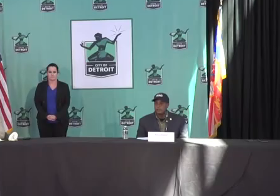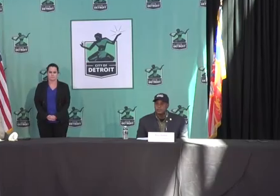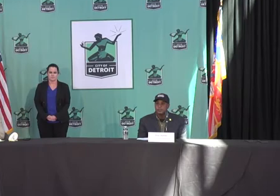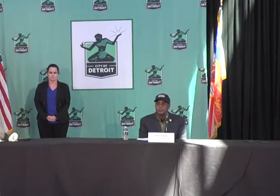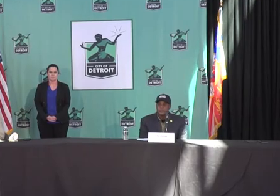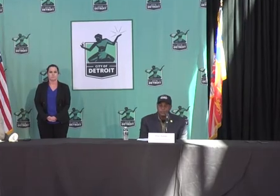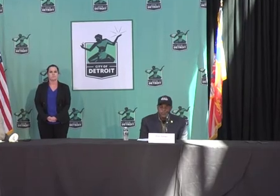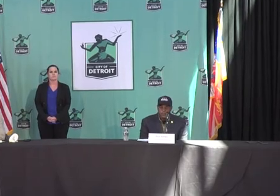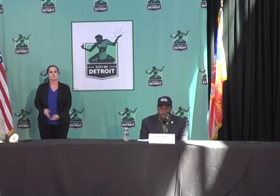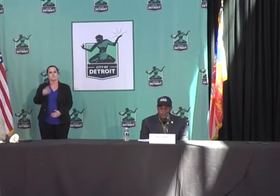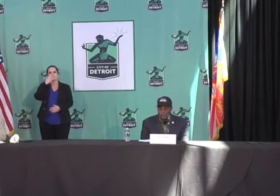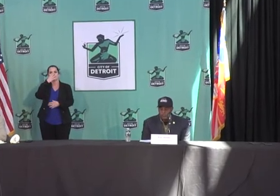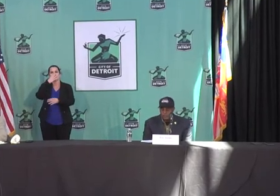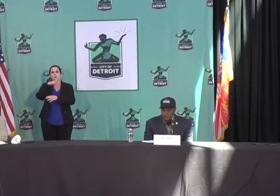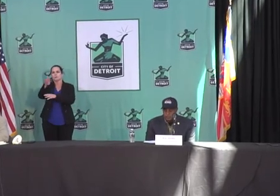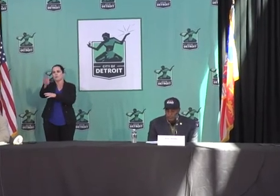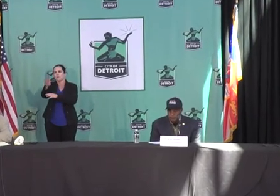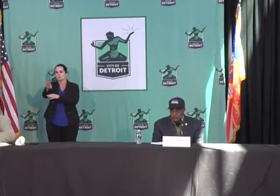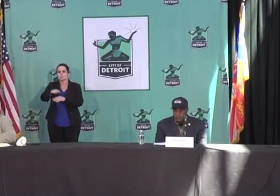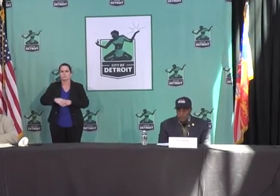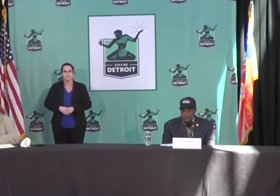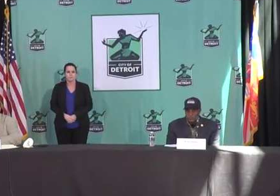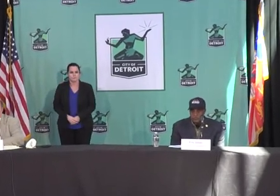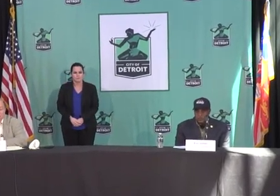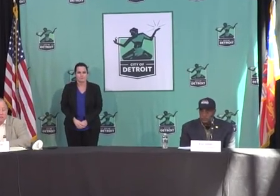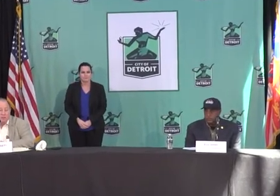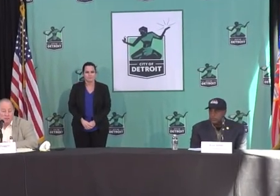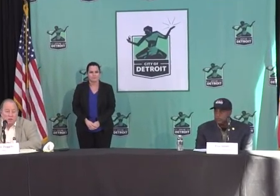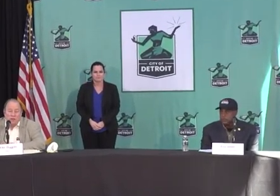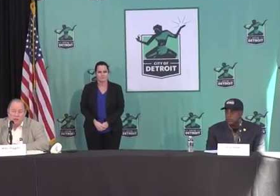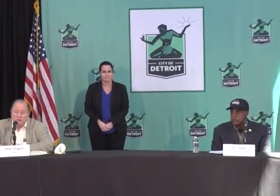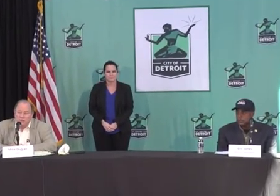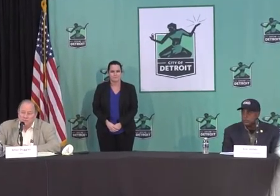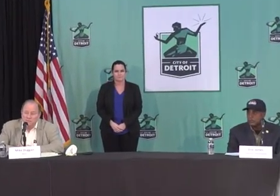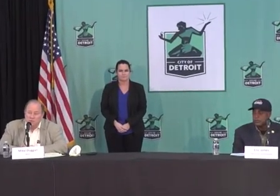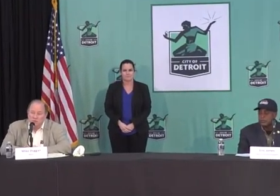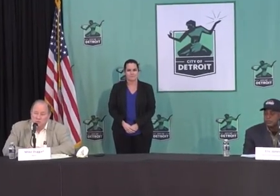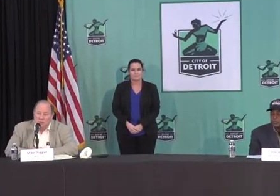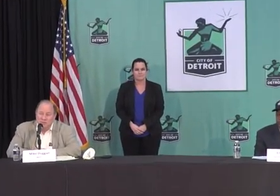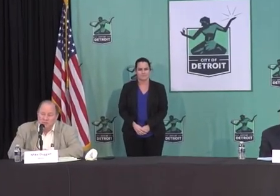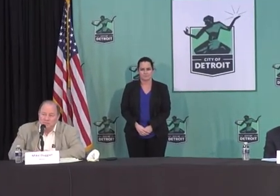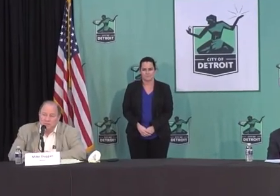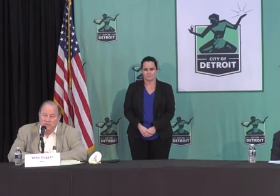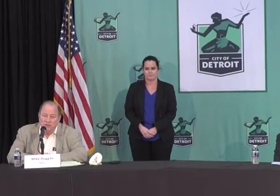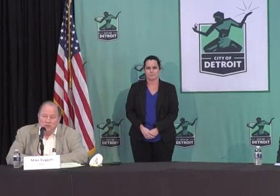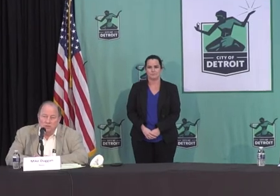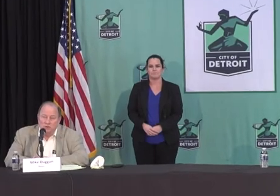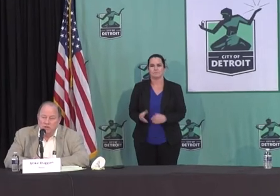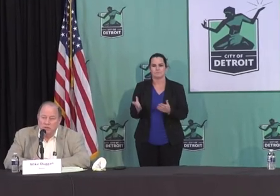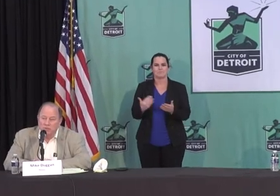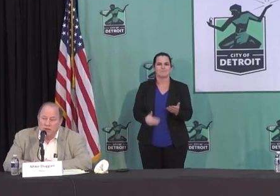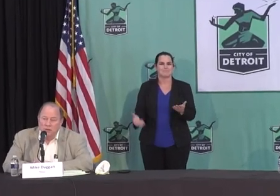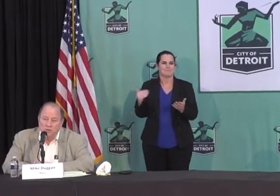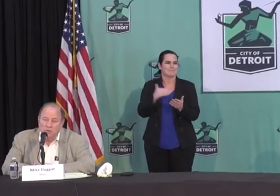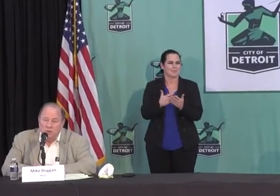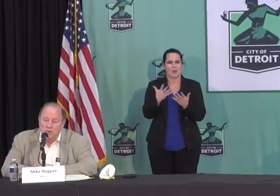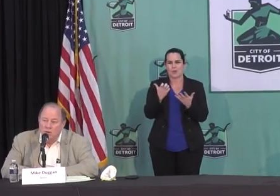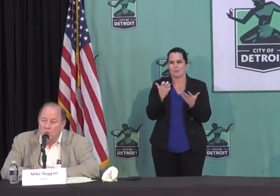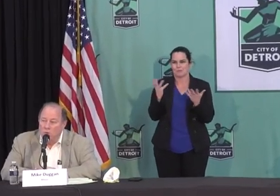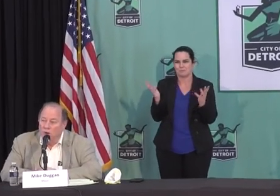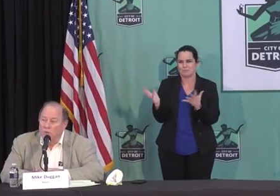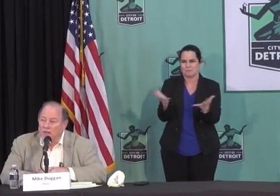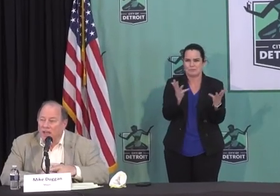Well good afternoon. I want to continue to talk to my fellow Detroiters about